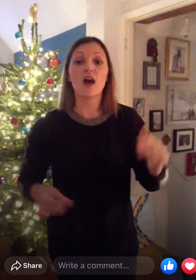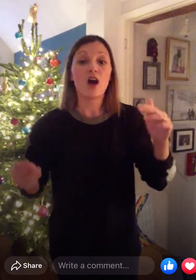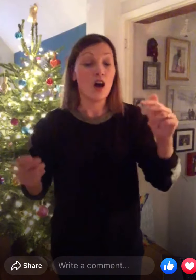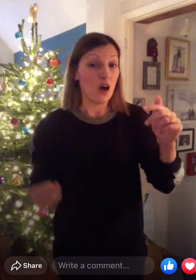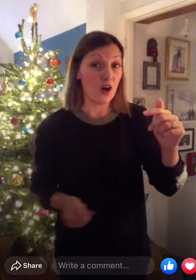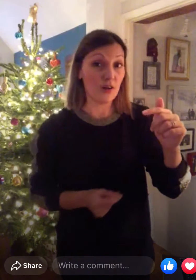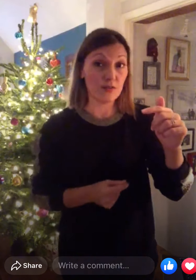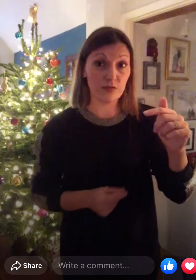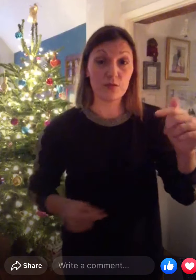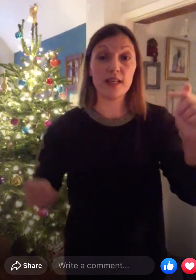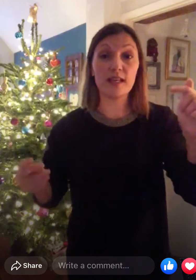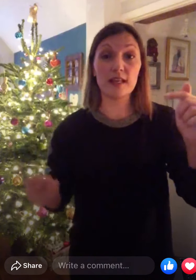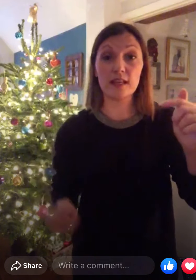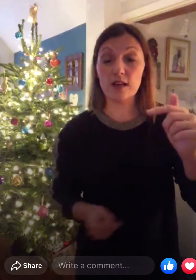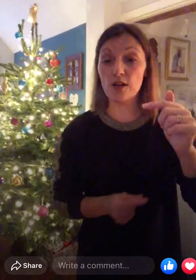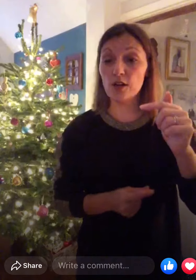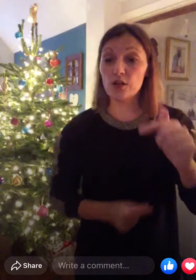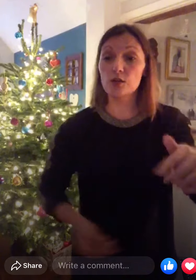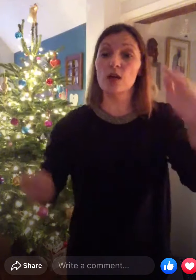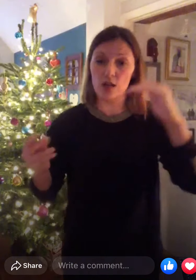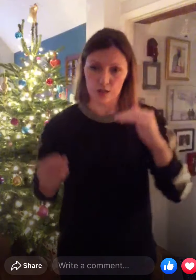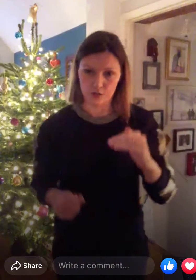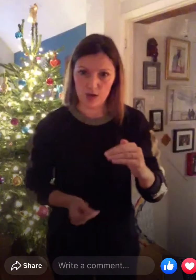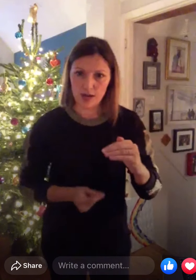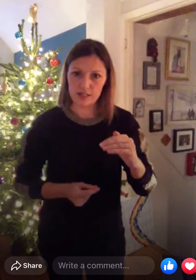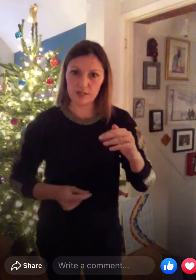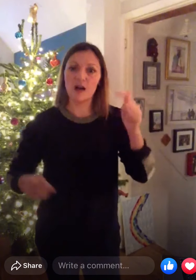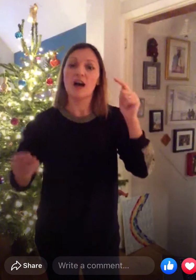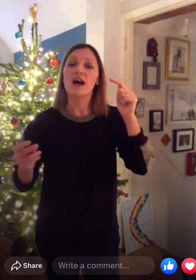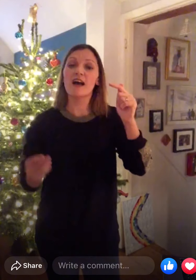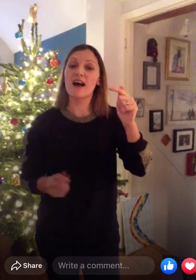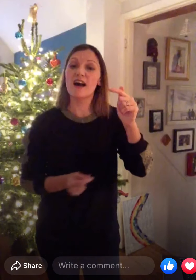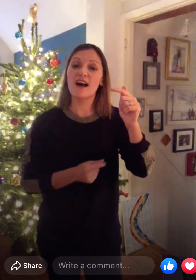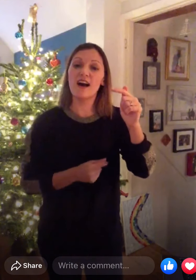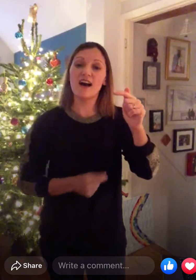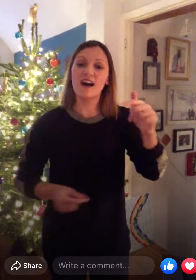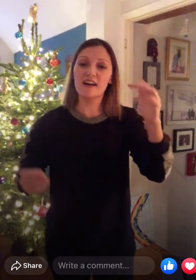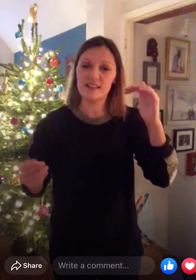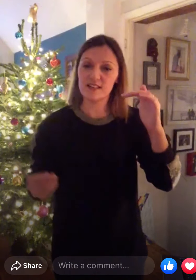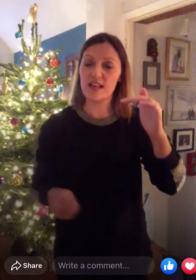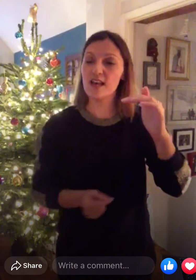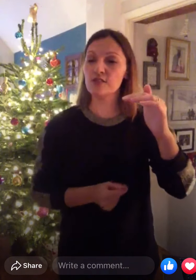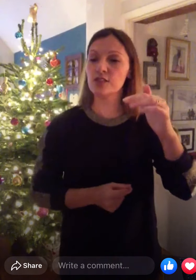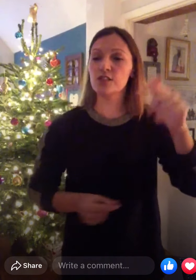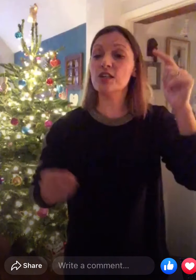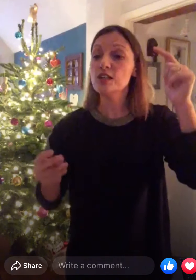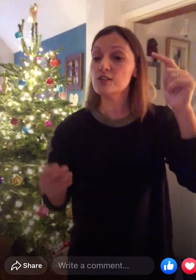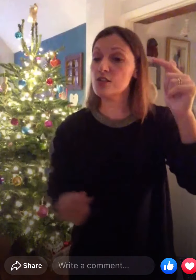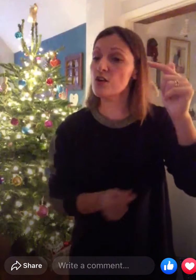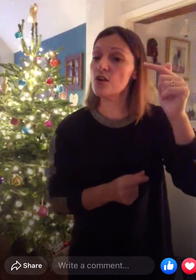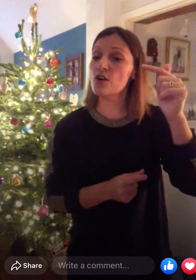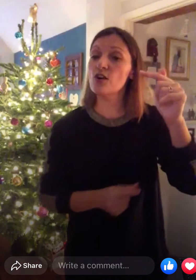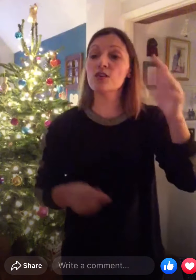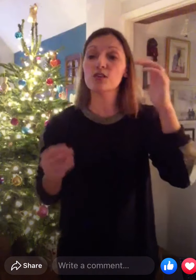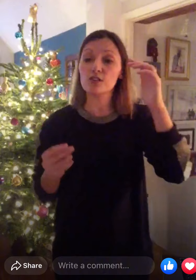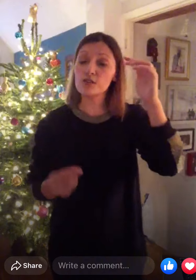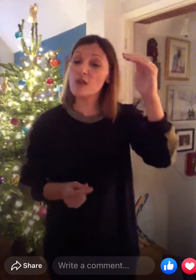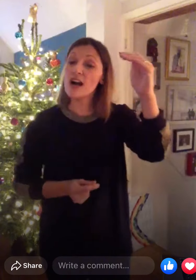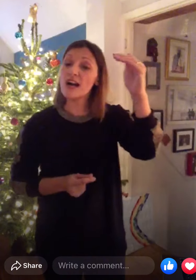Off we go. Christ by highest heaven adored. Christ